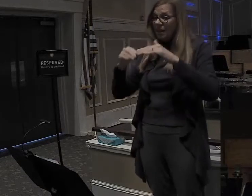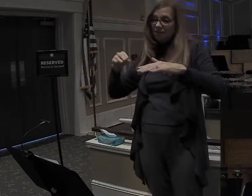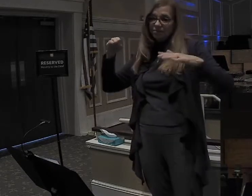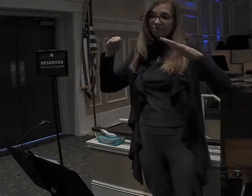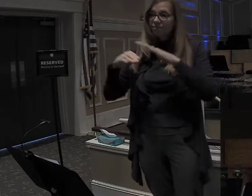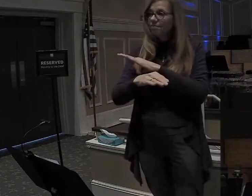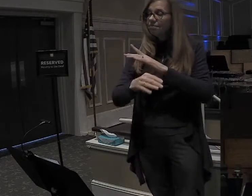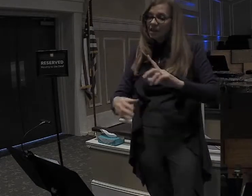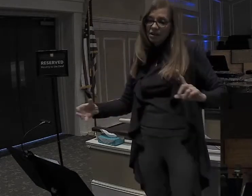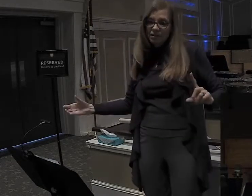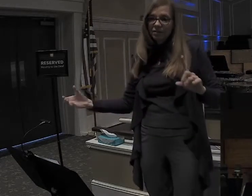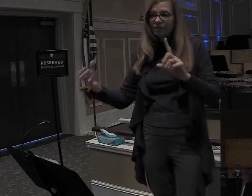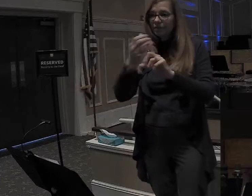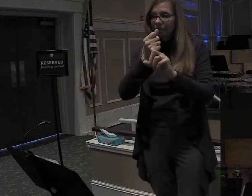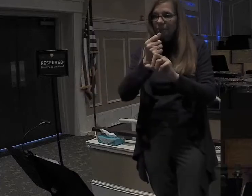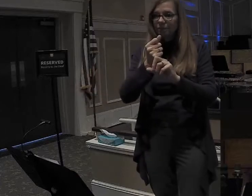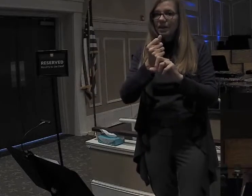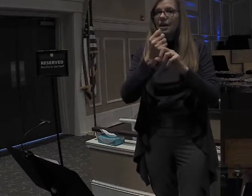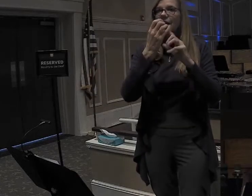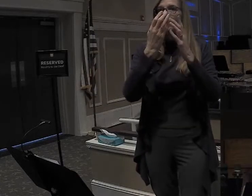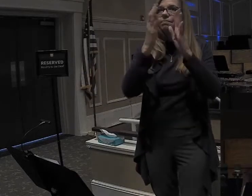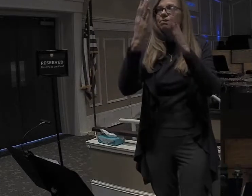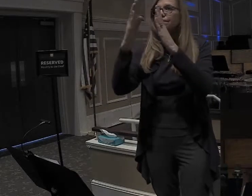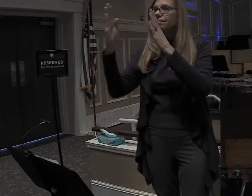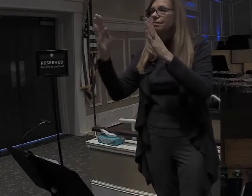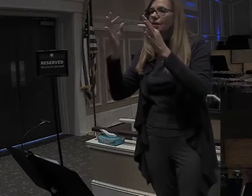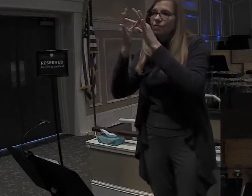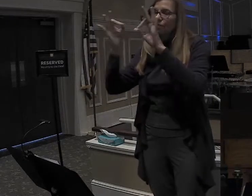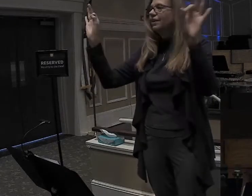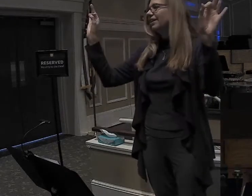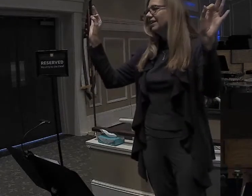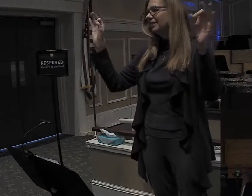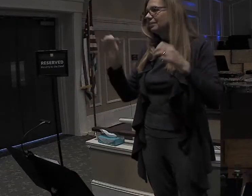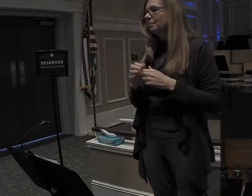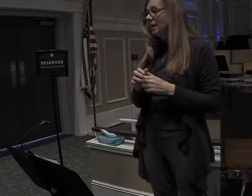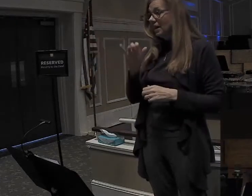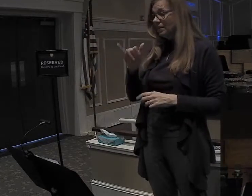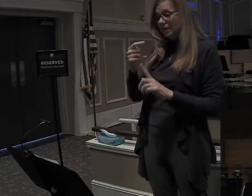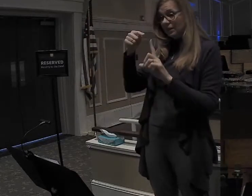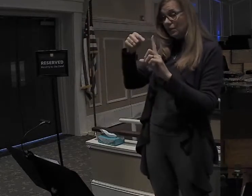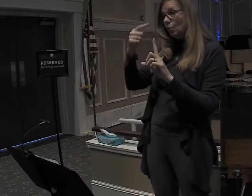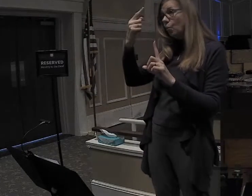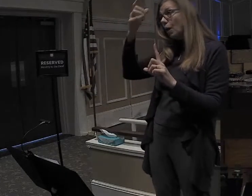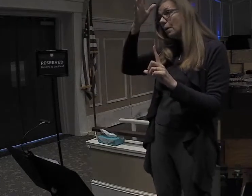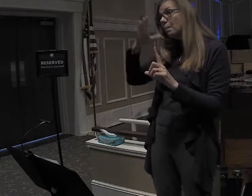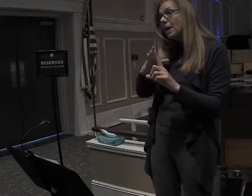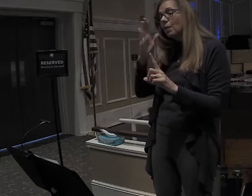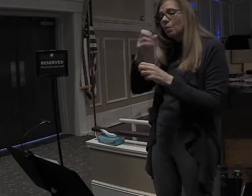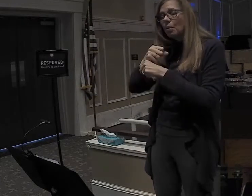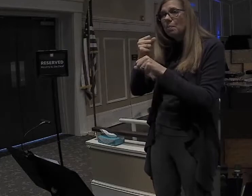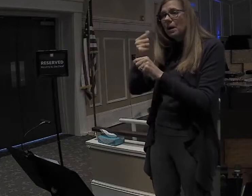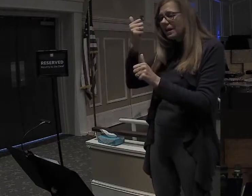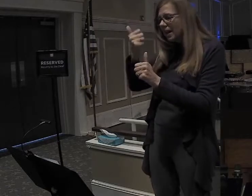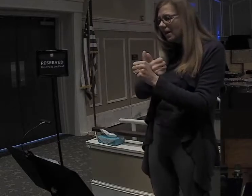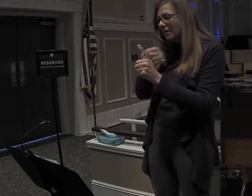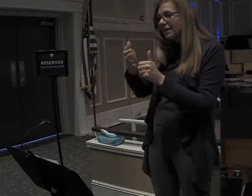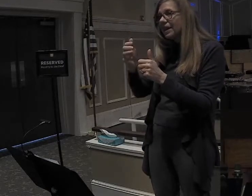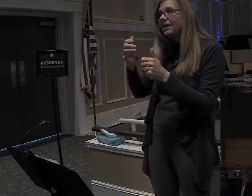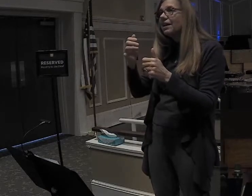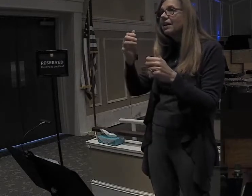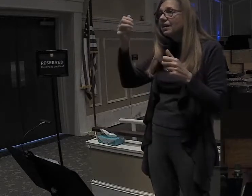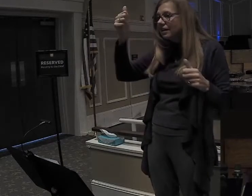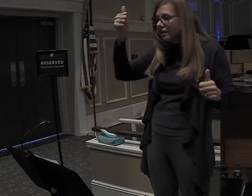him, and he sets the prisoners free. And he, this one man, will bring all things back under